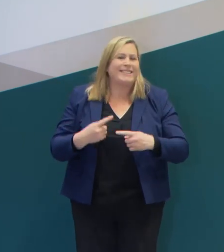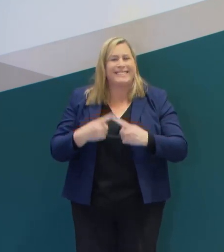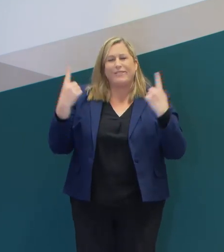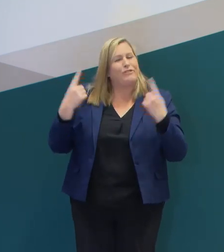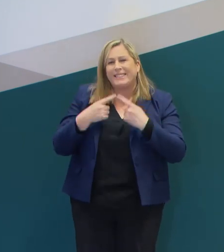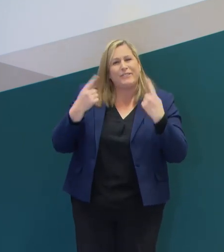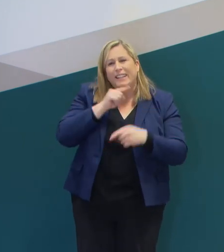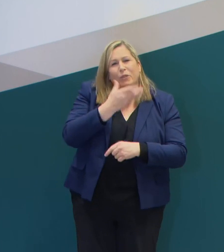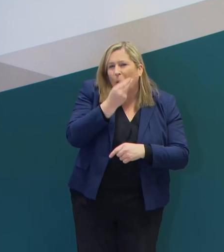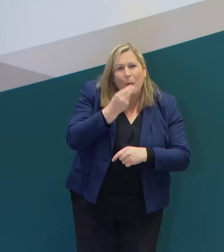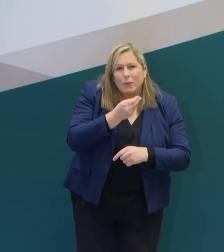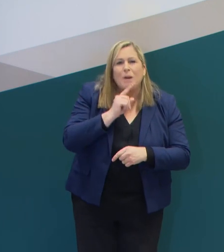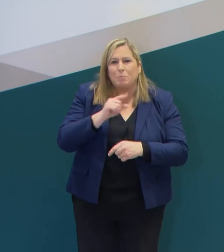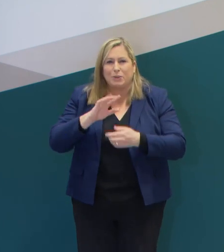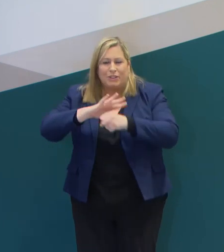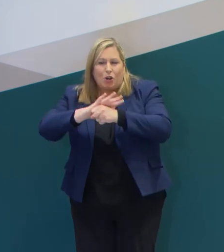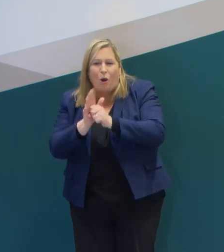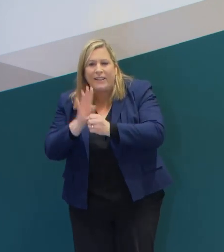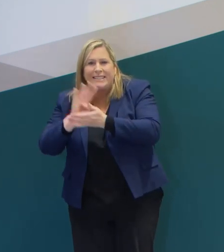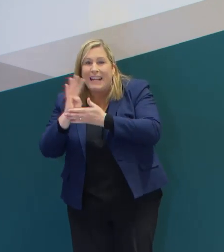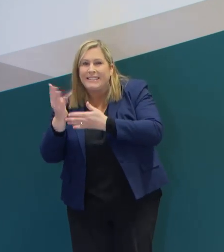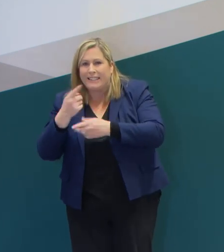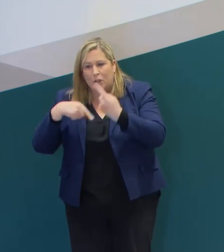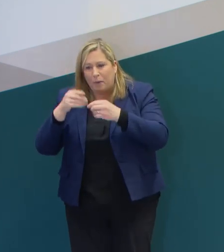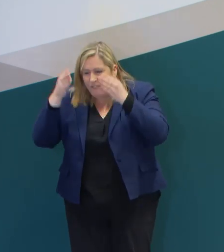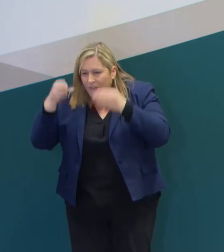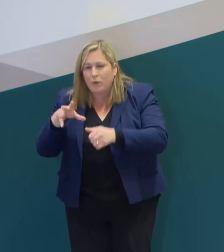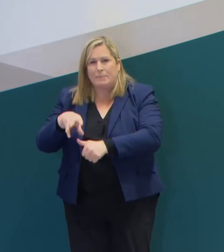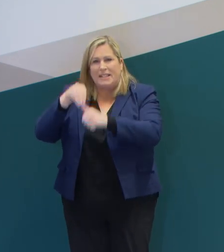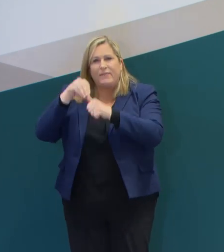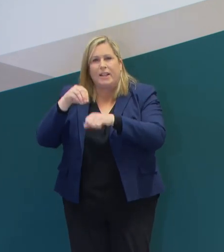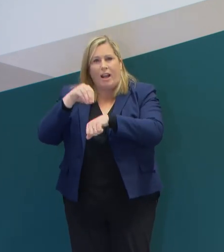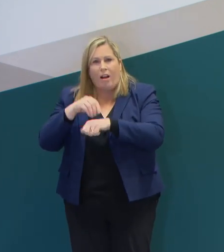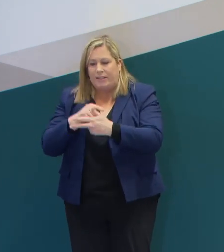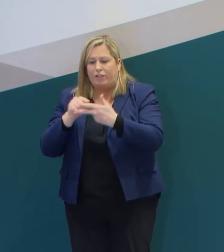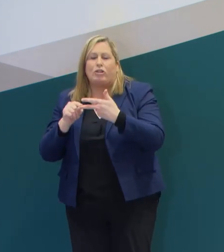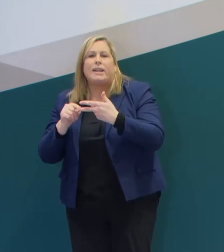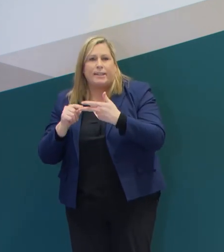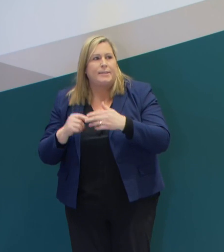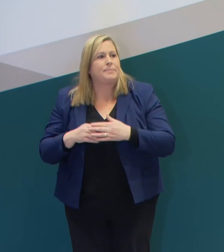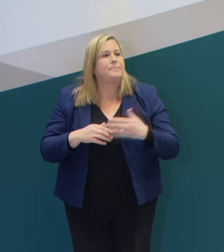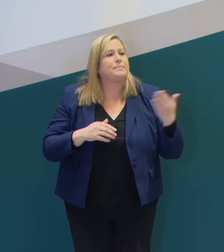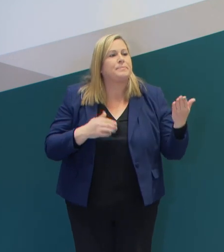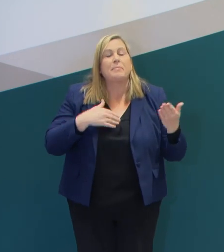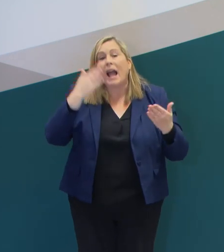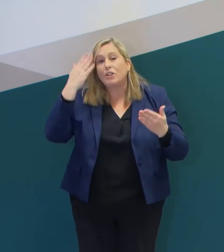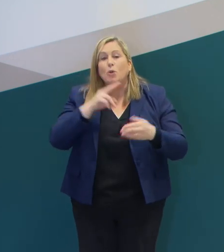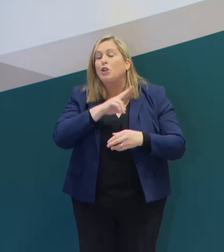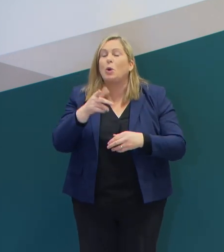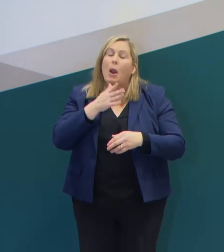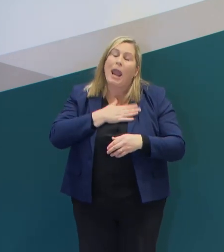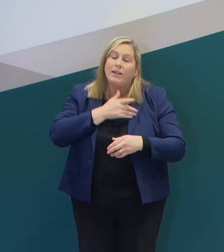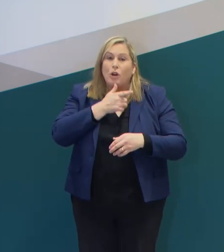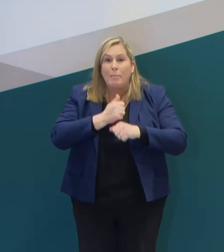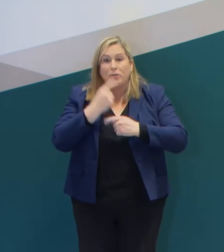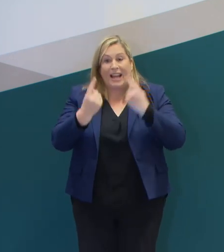don't have a fever. Okay. And so that's to focus things more on this particular disease. I know you don't like individual cases and all of that,